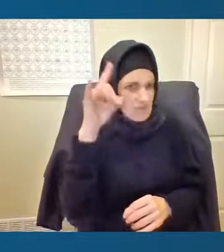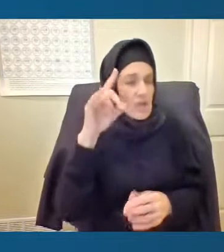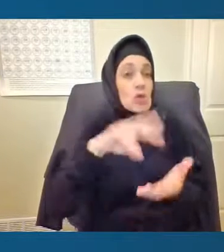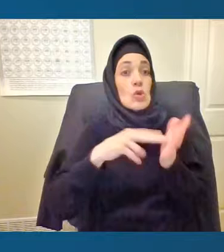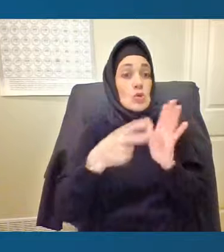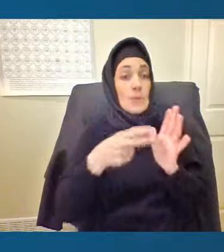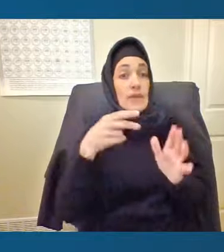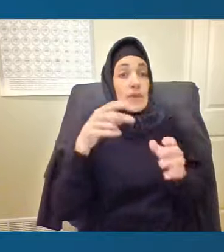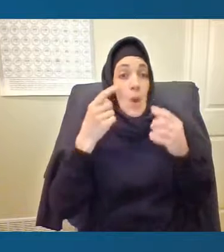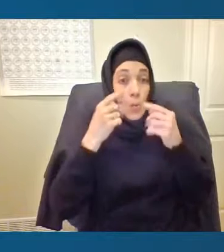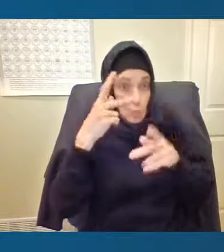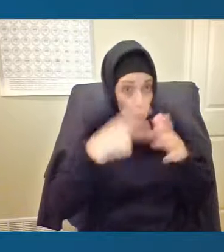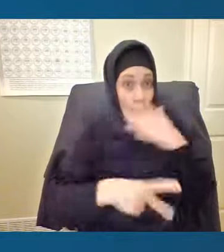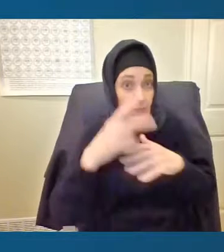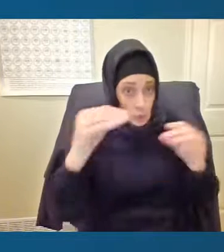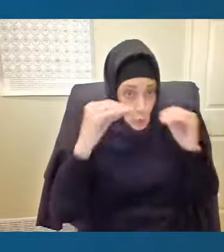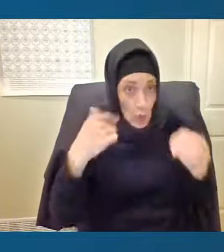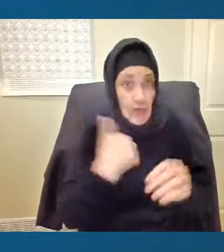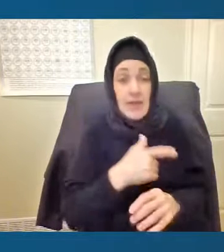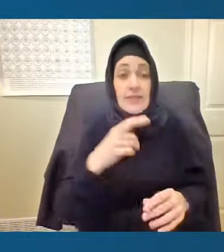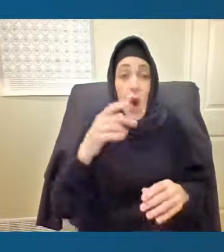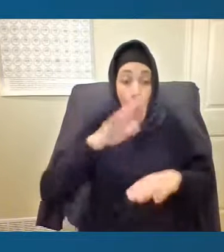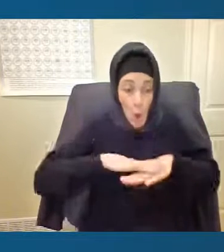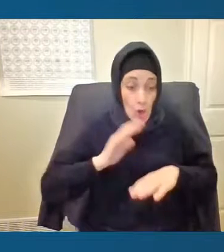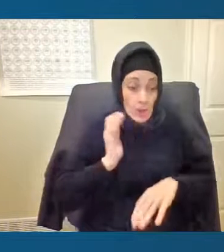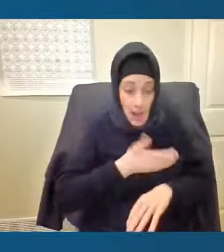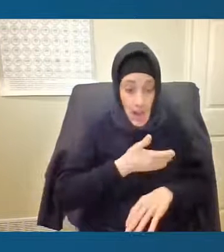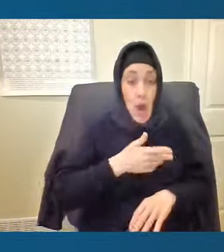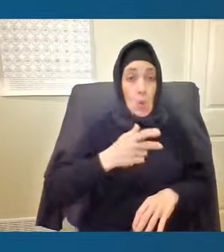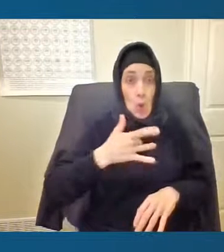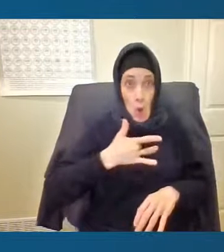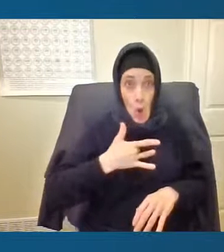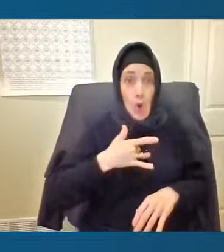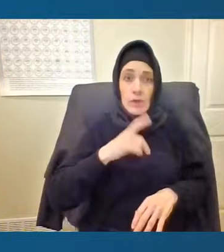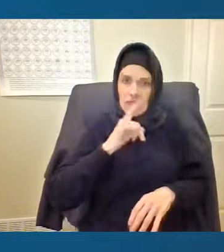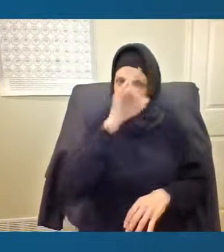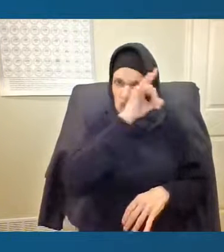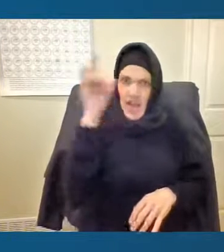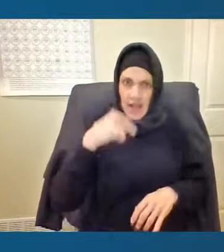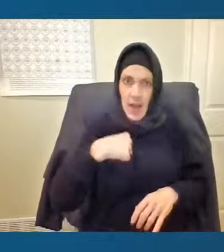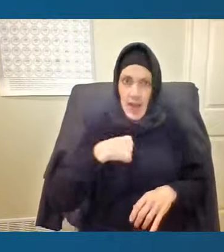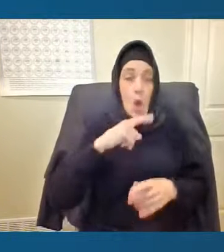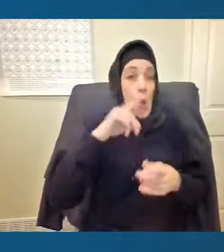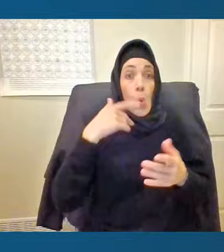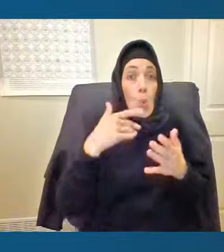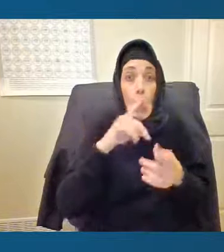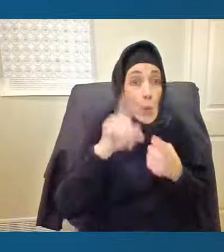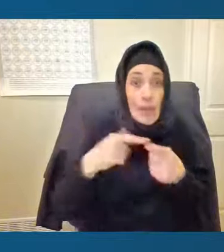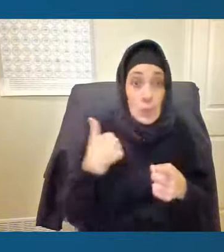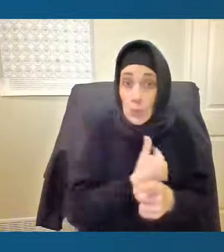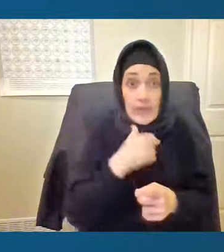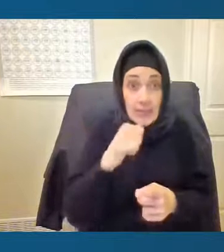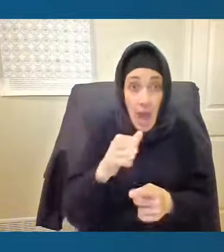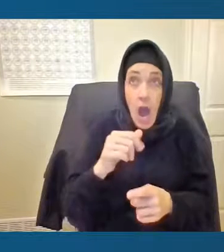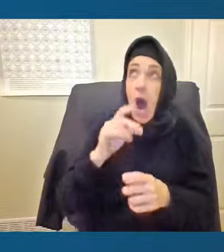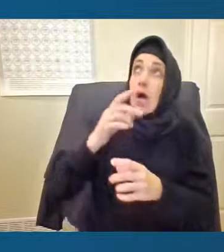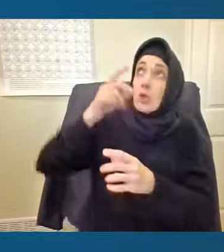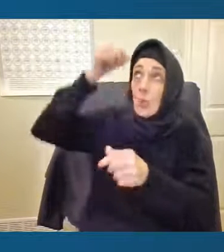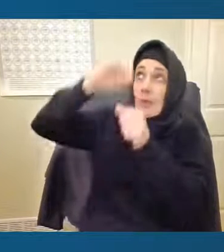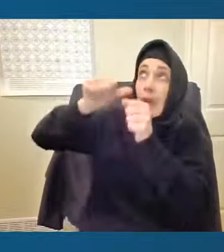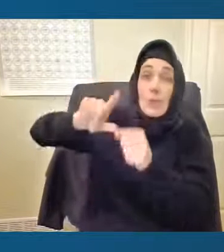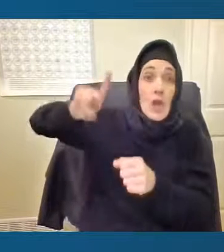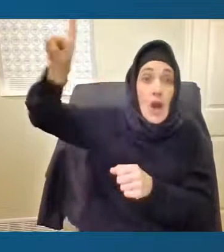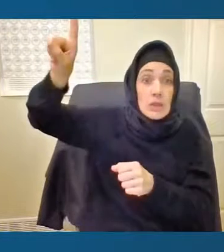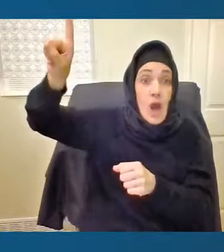shaytan. That whenever we're not engaged in the dhikr of Allah, injects thoughts into our minds and our hearts. But the moment you remember Allah,